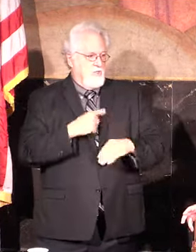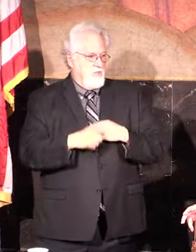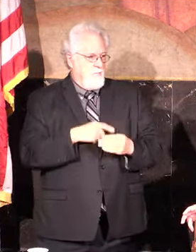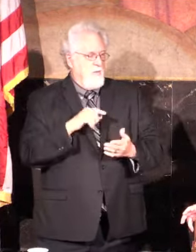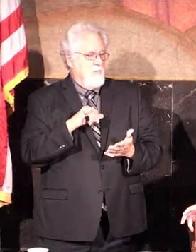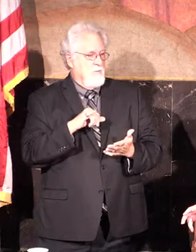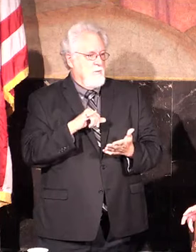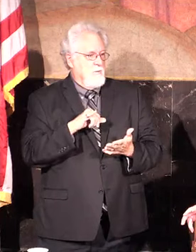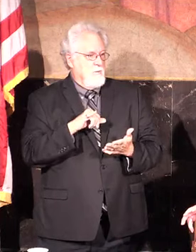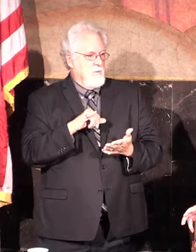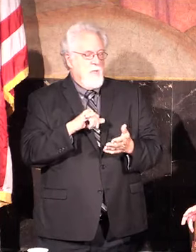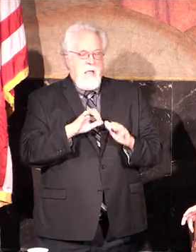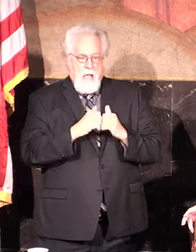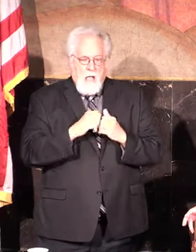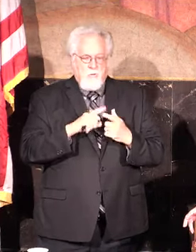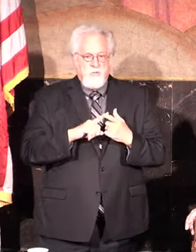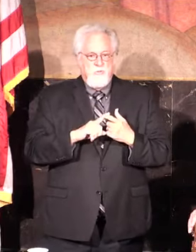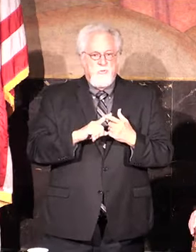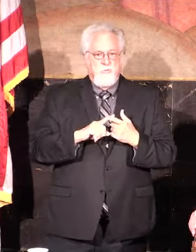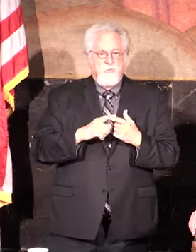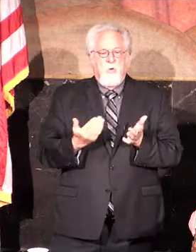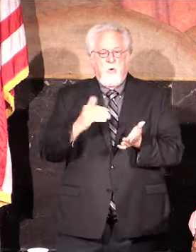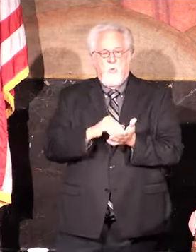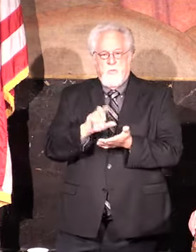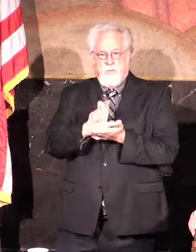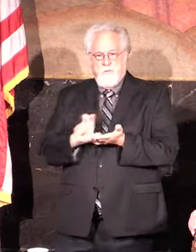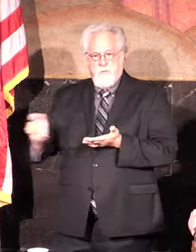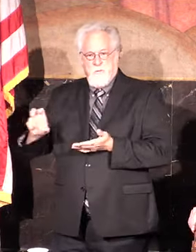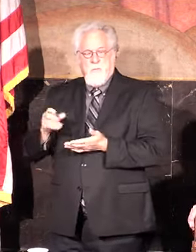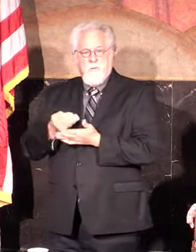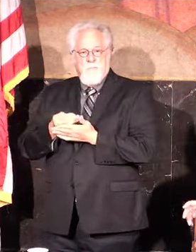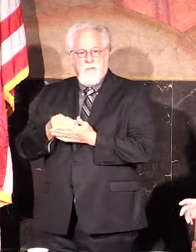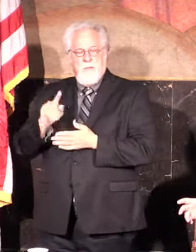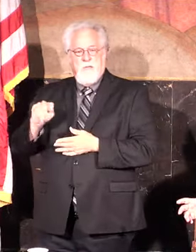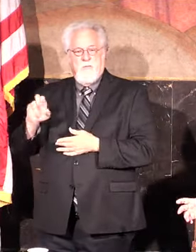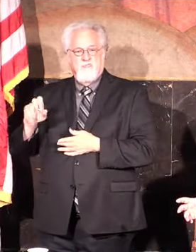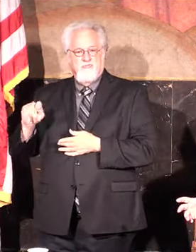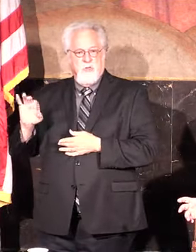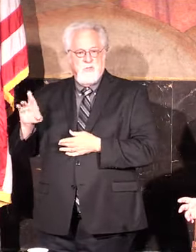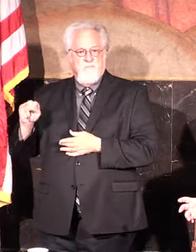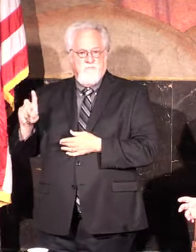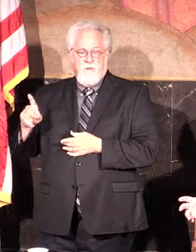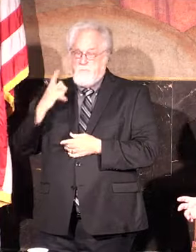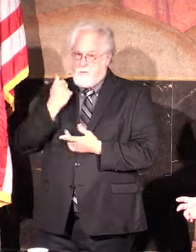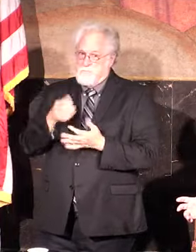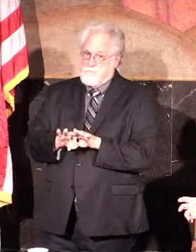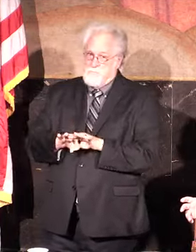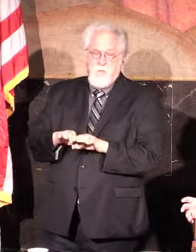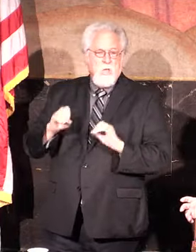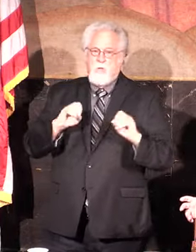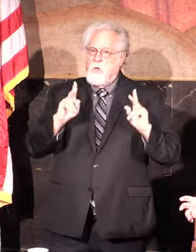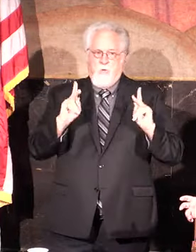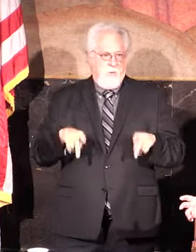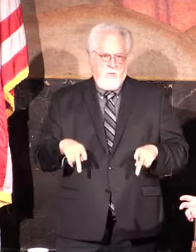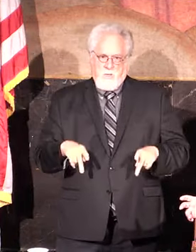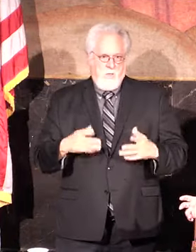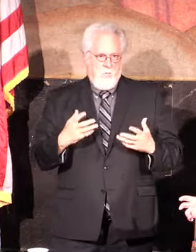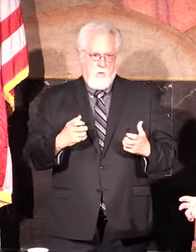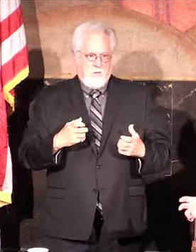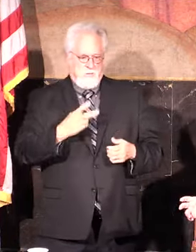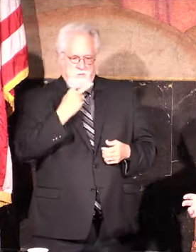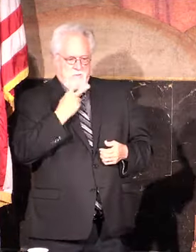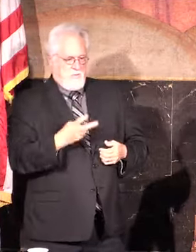different ways to replenish the trust fund, because it's critically important. Nobody wants to